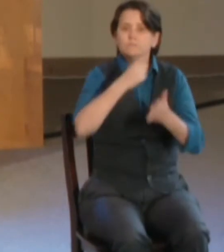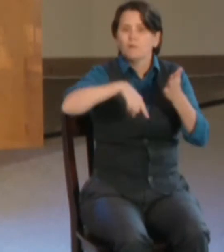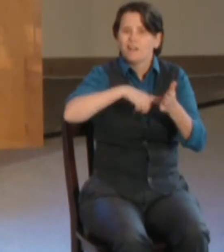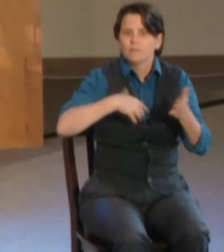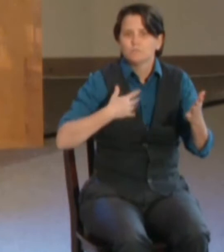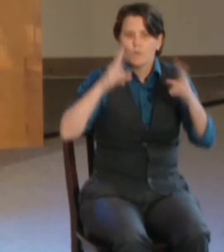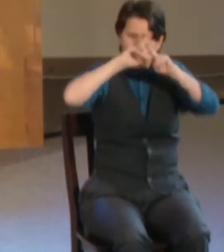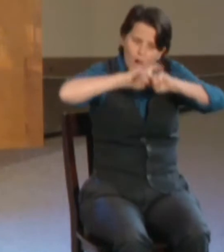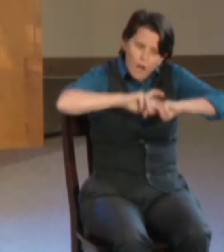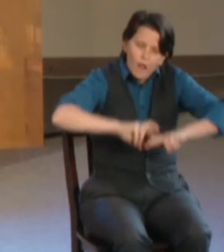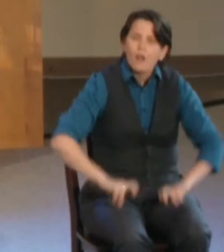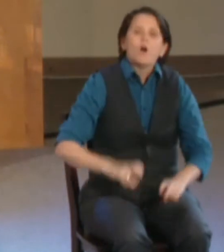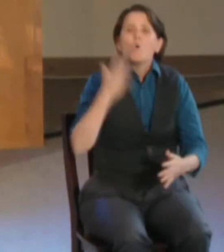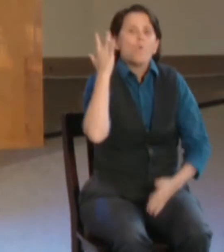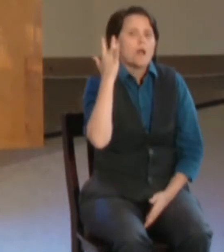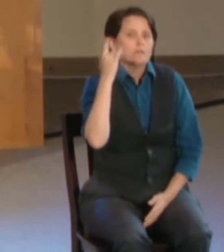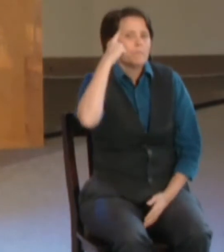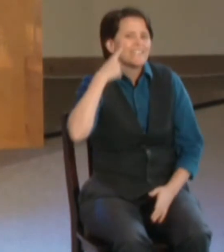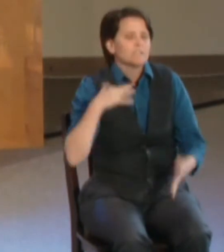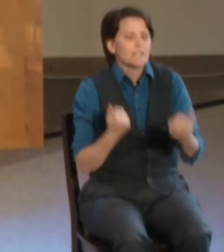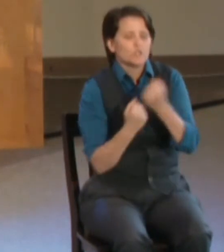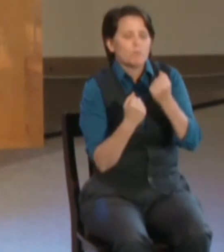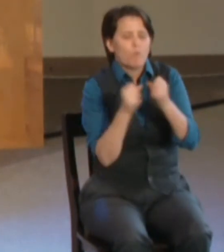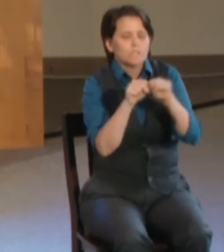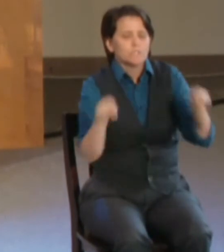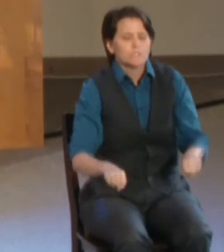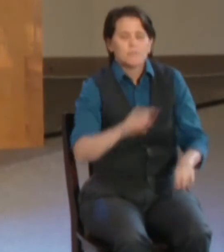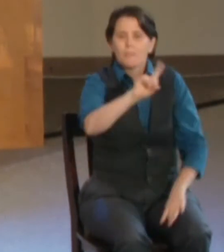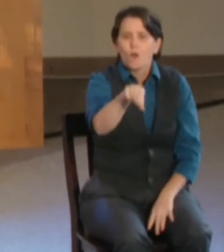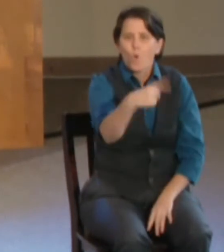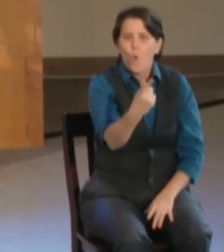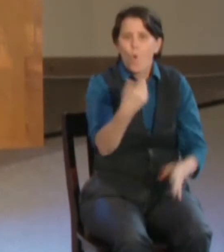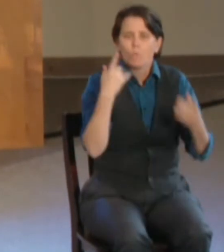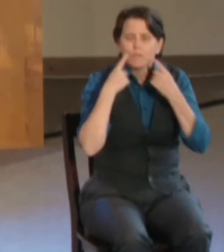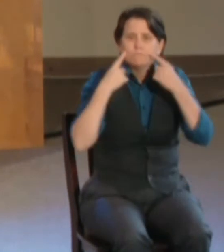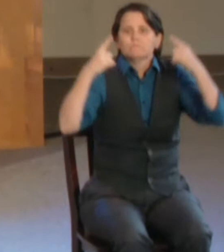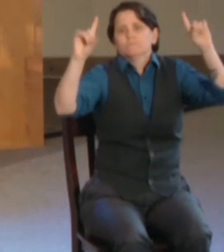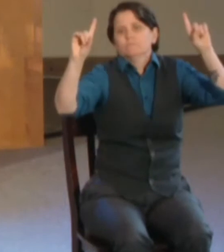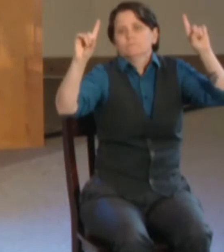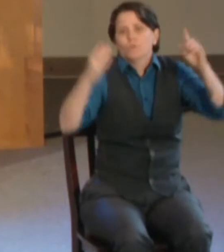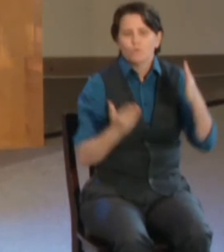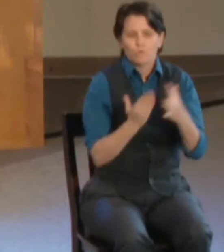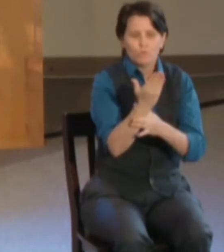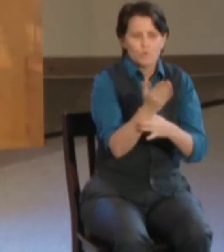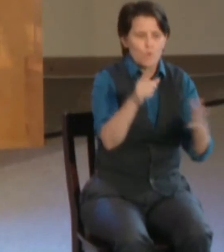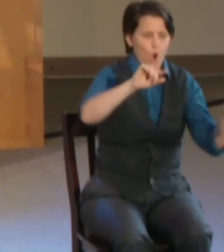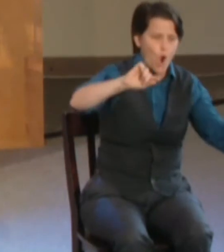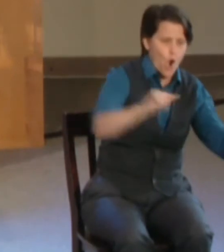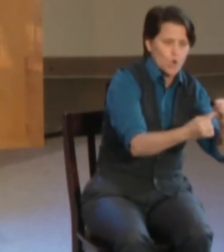because they are supporting systems that can only thrive by the detriment of others.